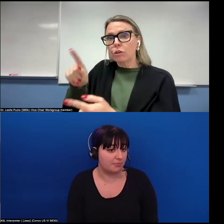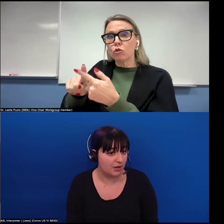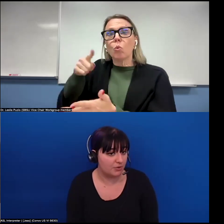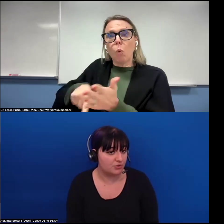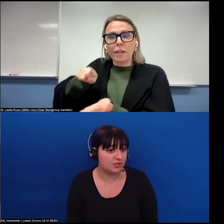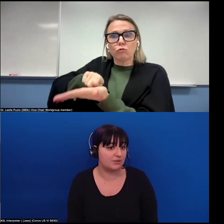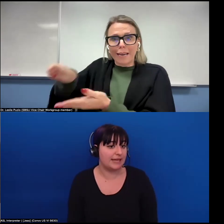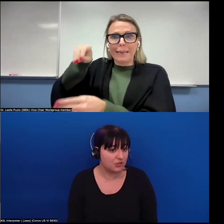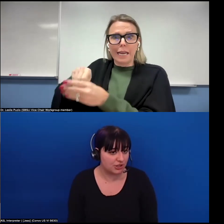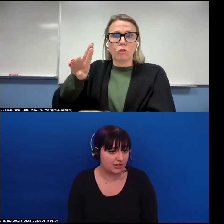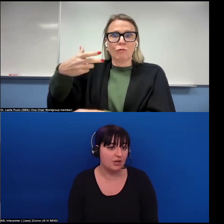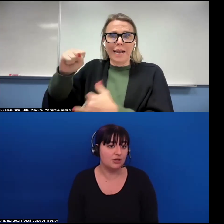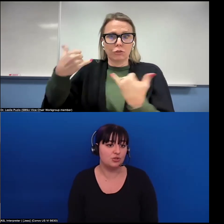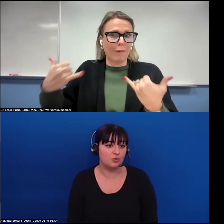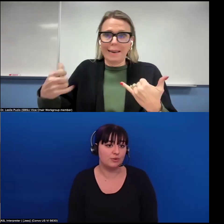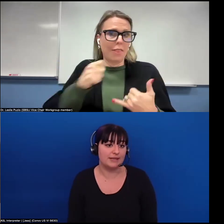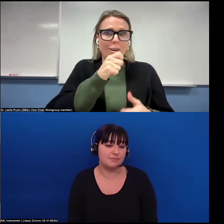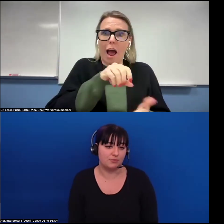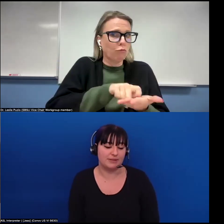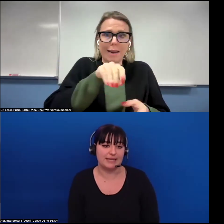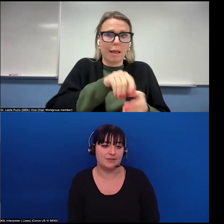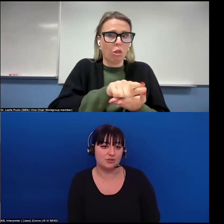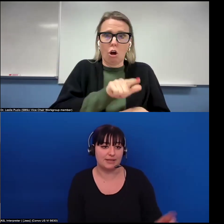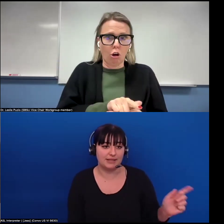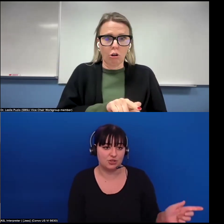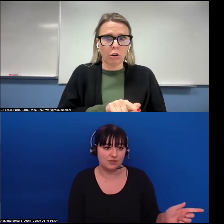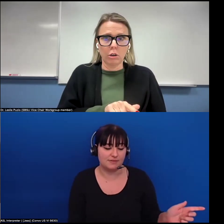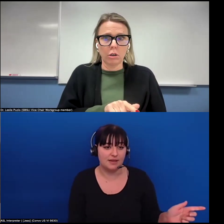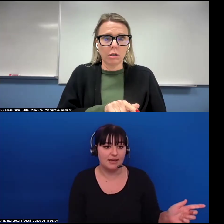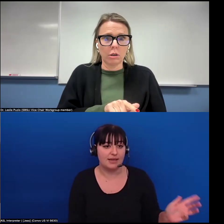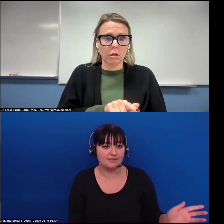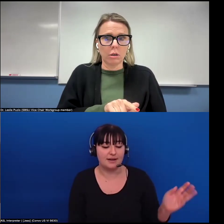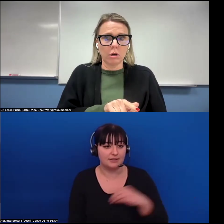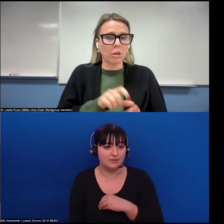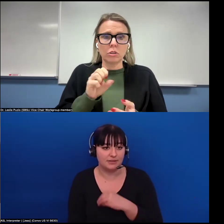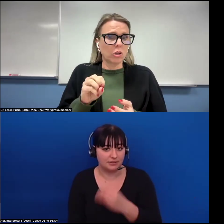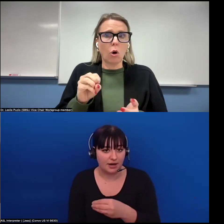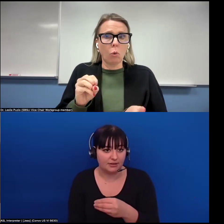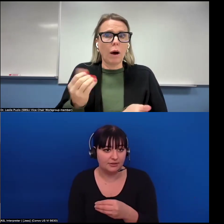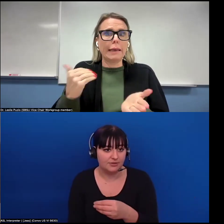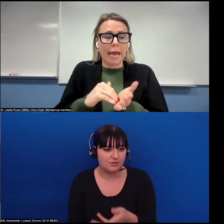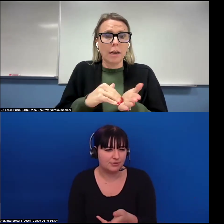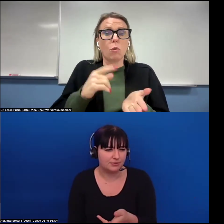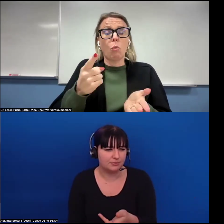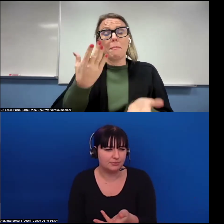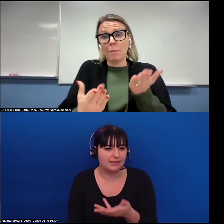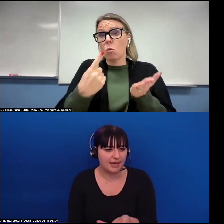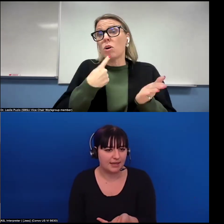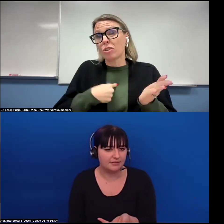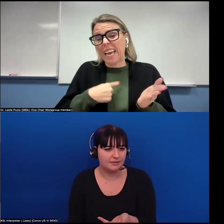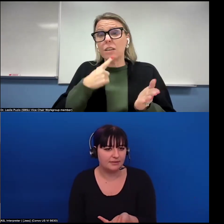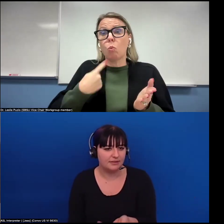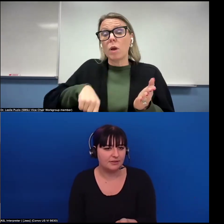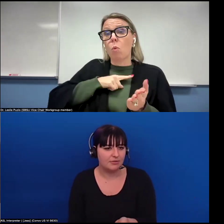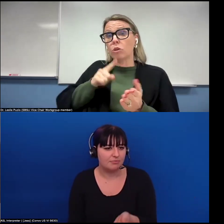have proposed in relation to what has been related into the regulations is not included in the law. So